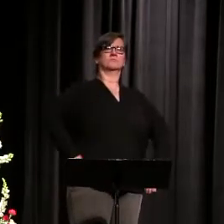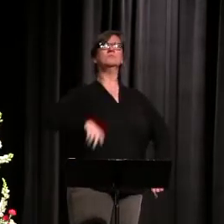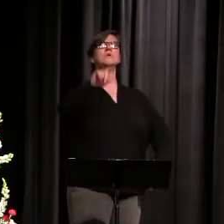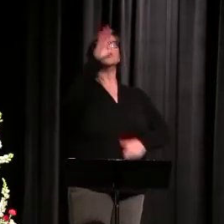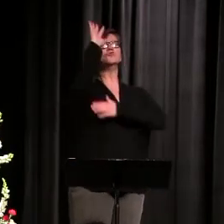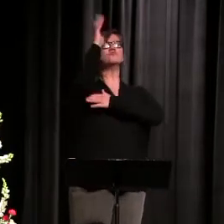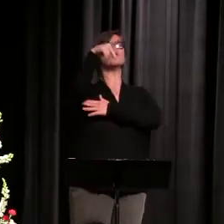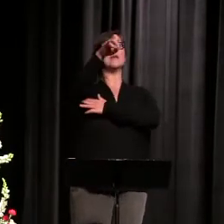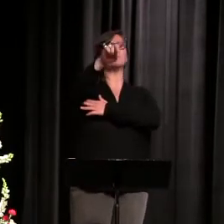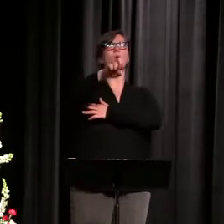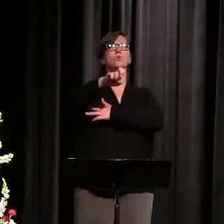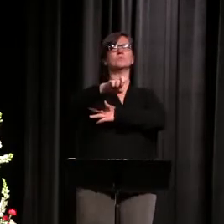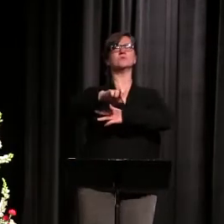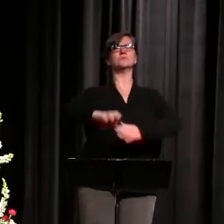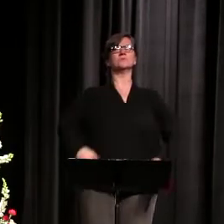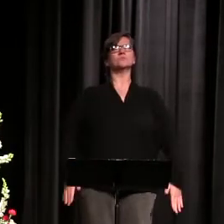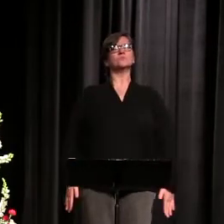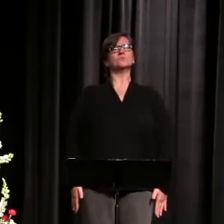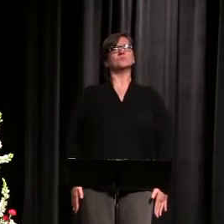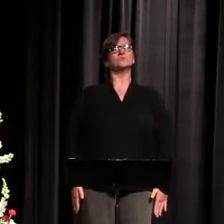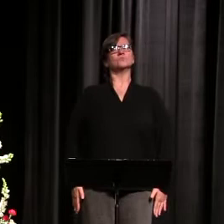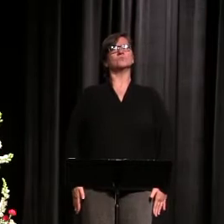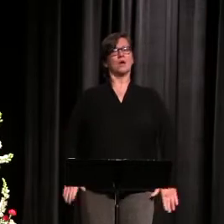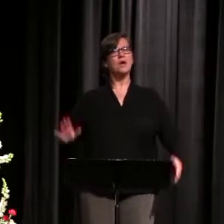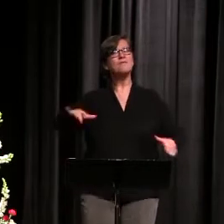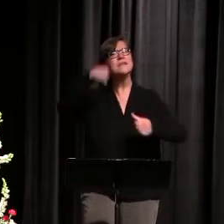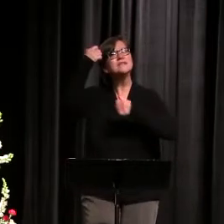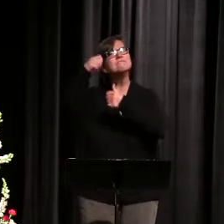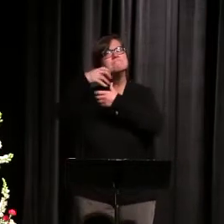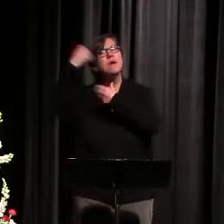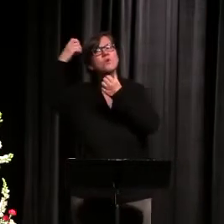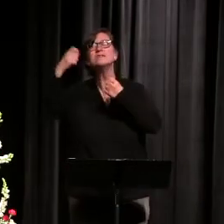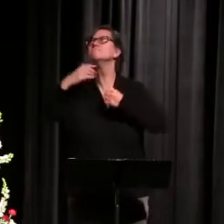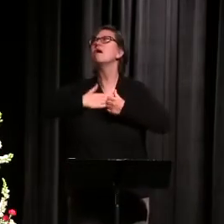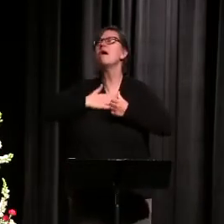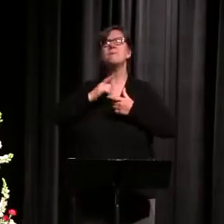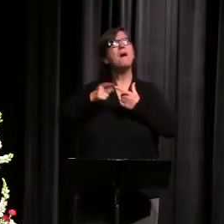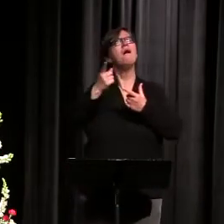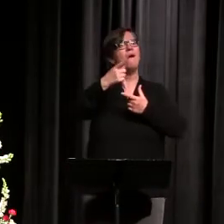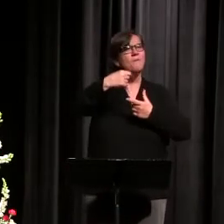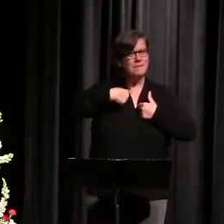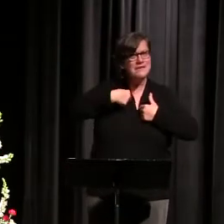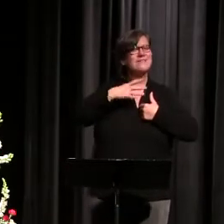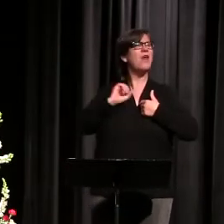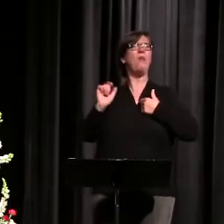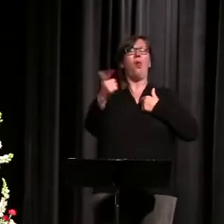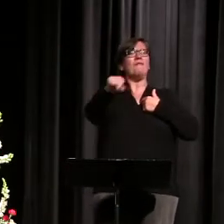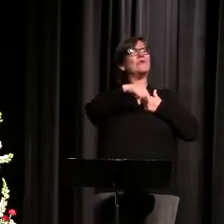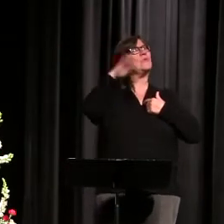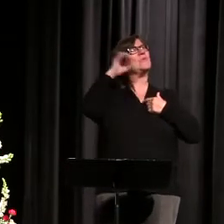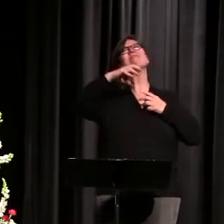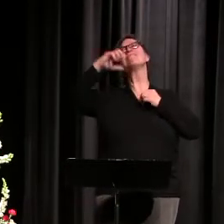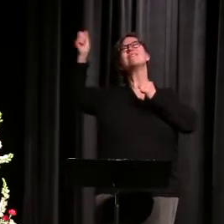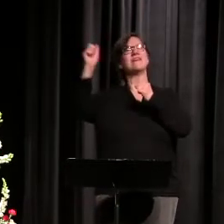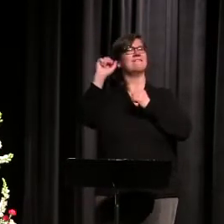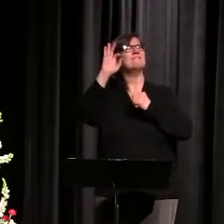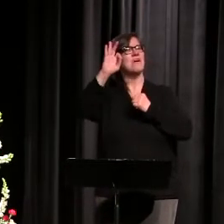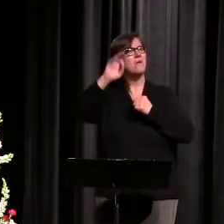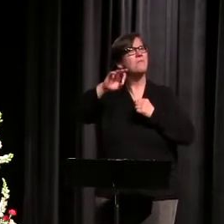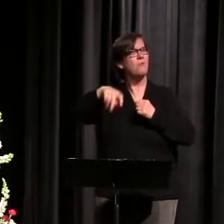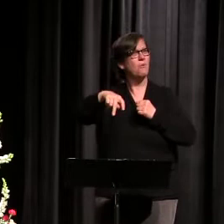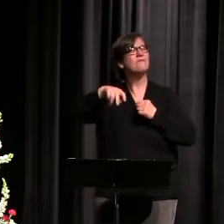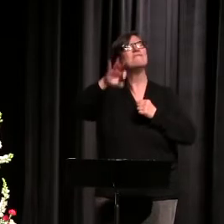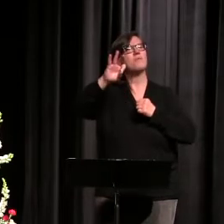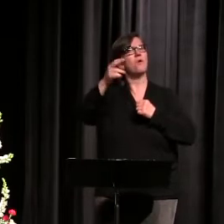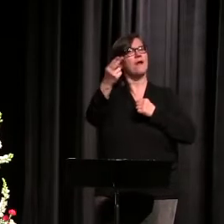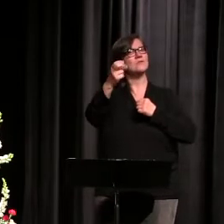These memories and experiences are what all of the seniors will take away from Fairport. The small moments and unique aspects that make Fairport more than